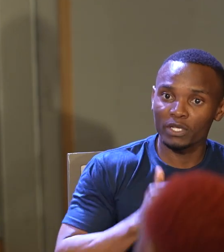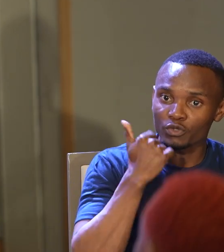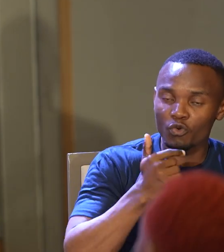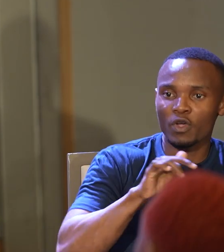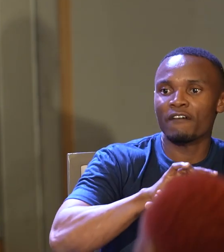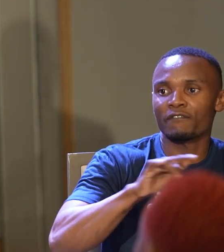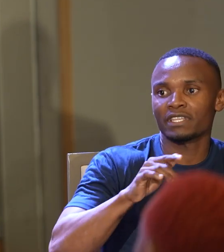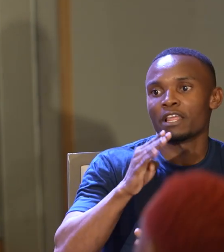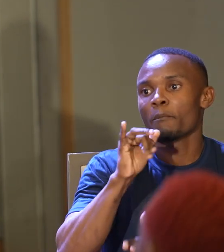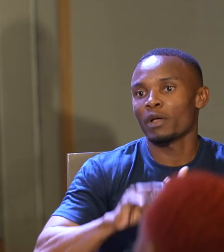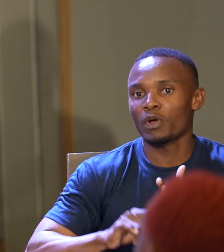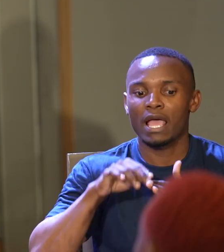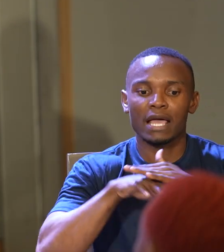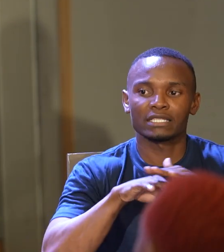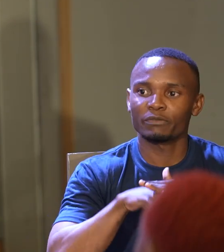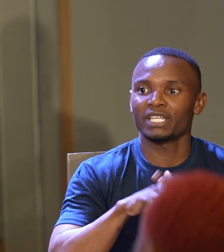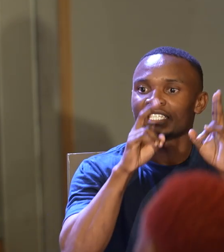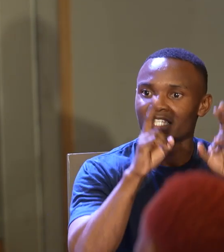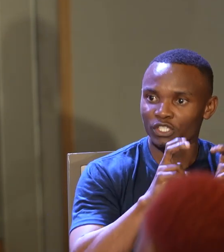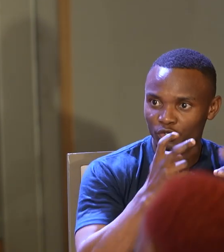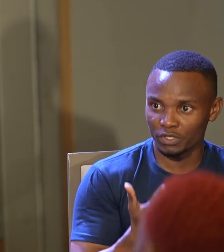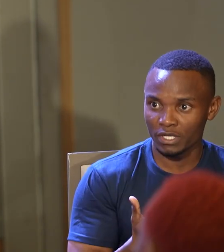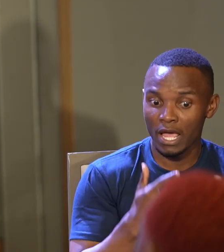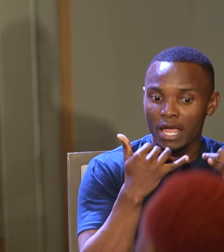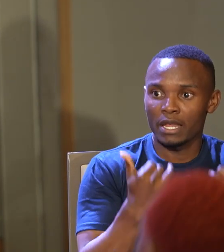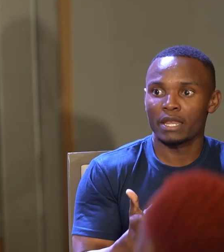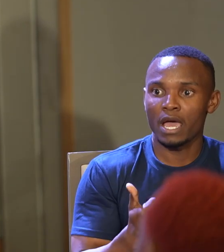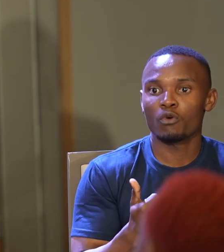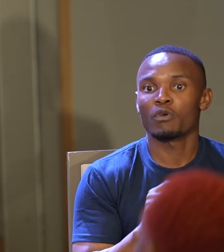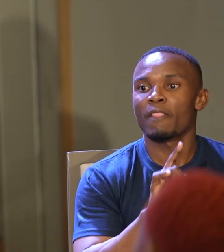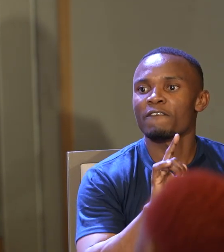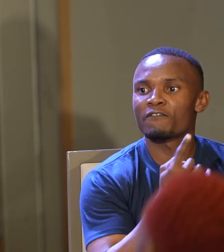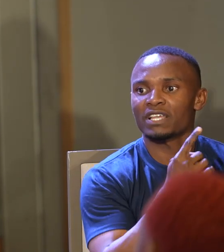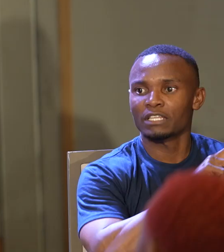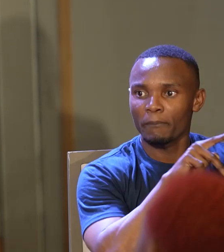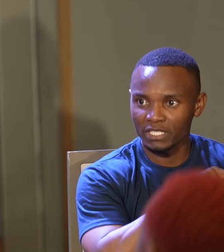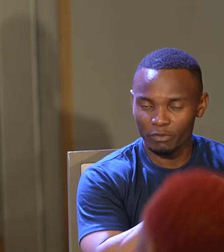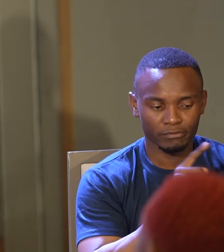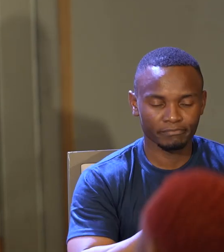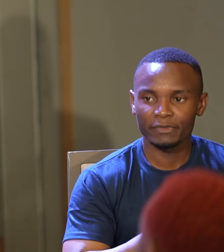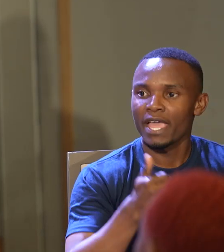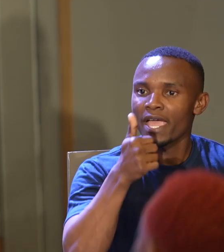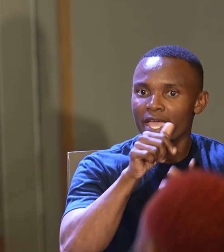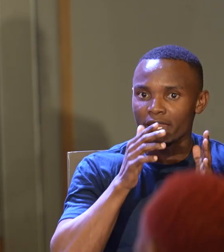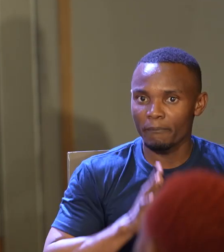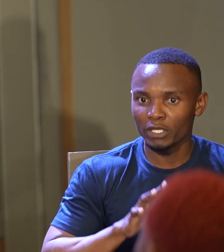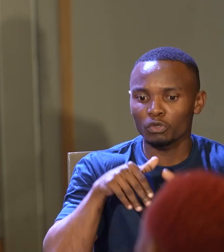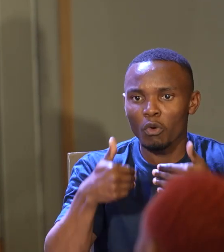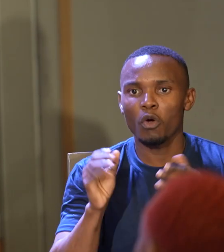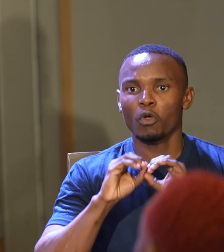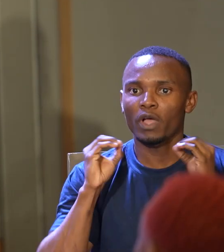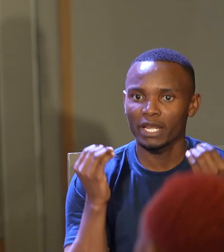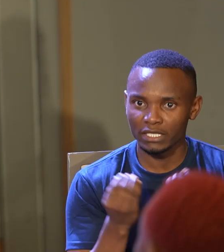affected by accessibility issues. Now, that brings us to principle number one, that any person or any